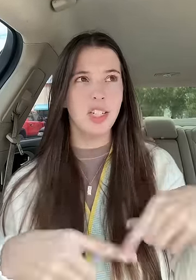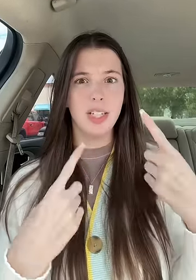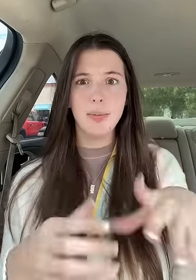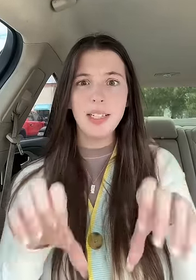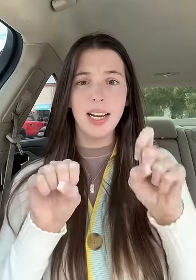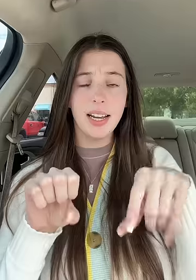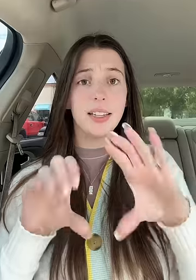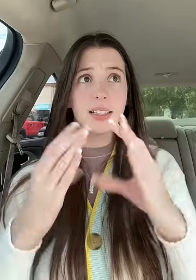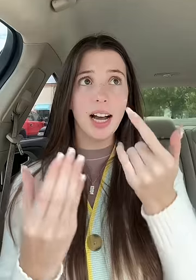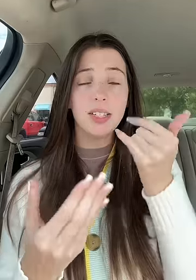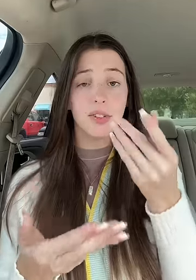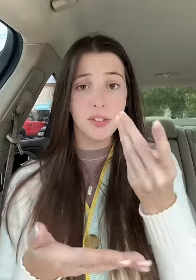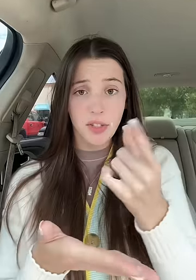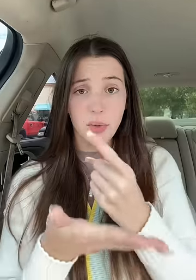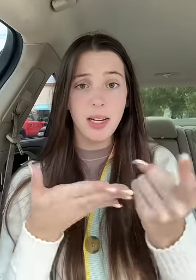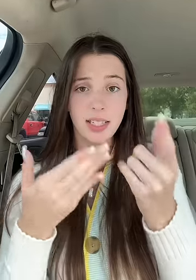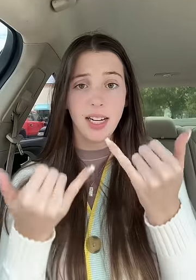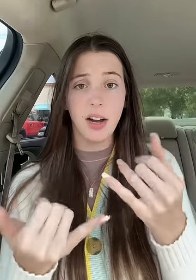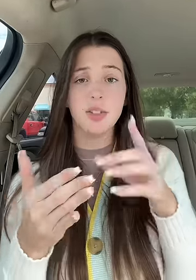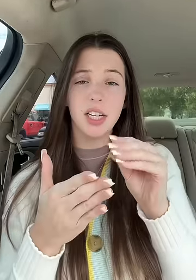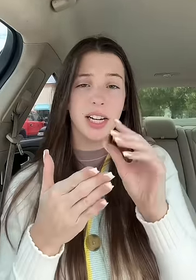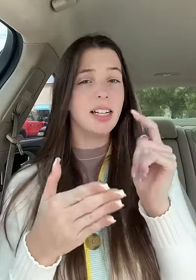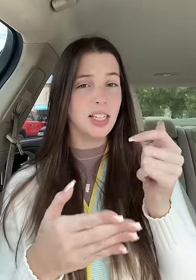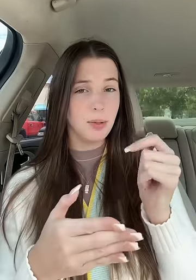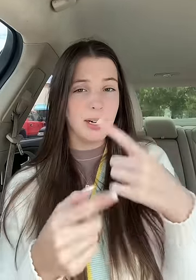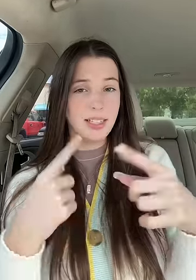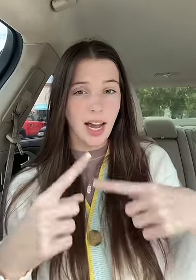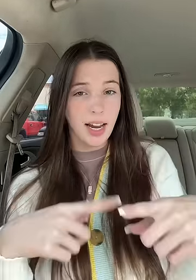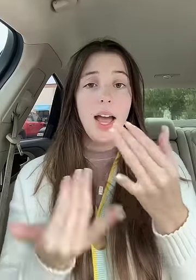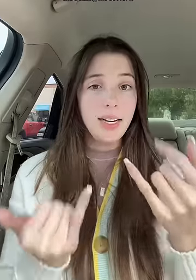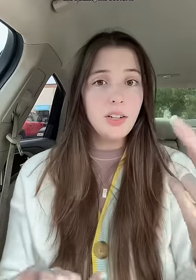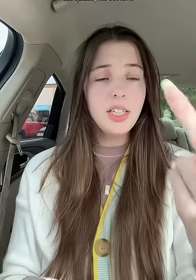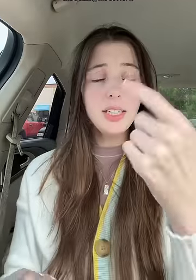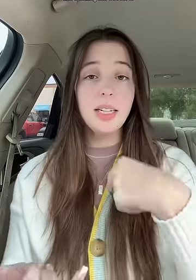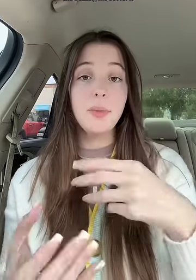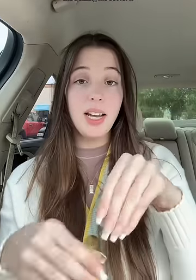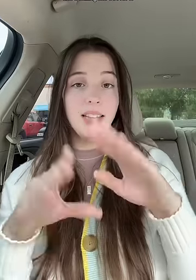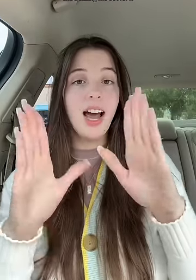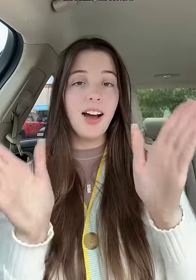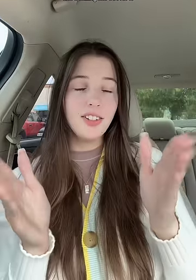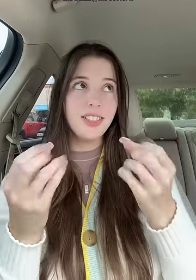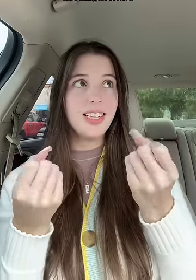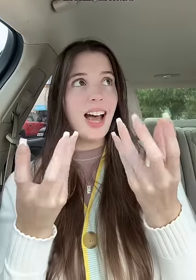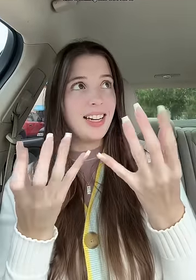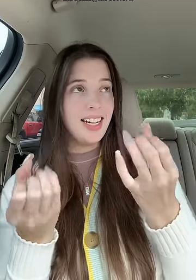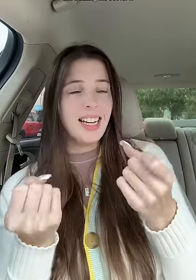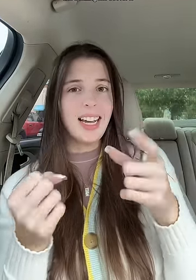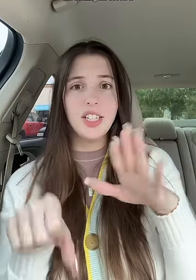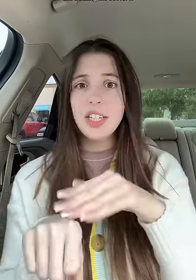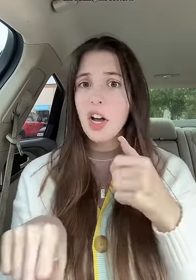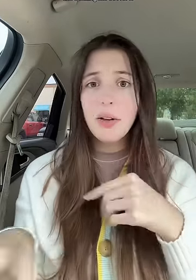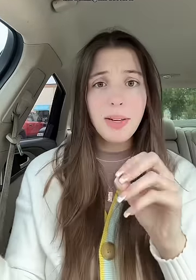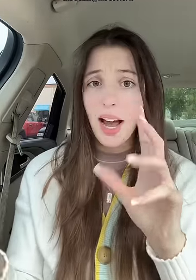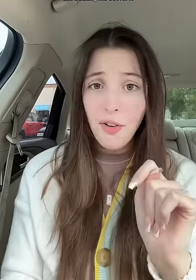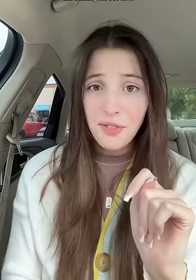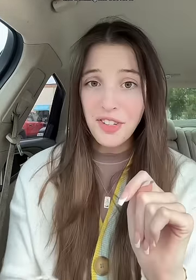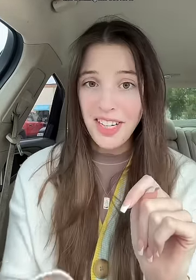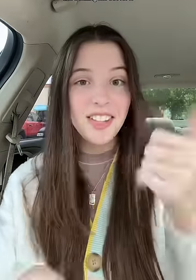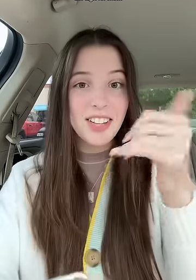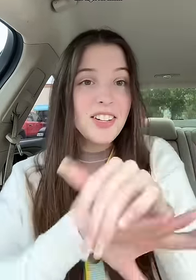been taking this class for a few weeks now, learning a little bit of sign. And now she's seeing me in the house signing, and she's calling me out for it. The other night,